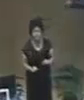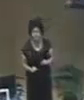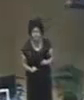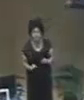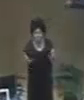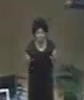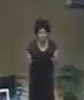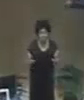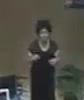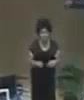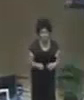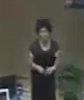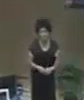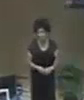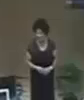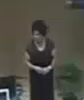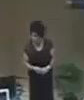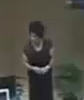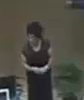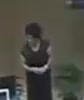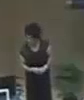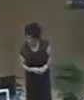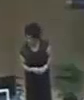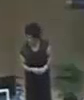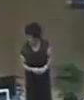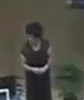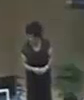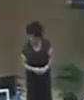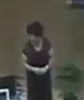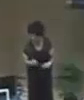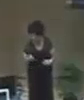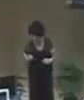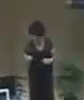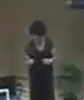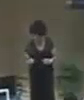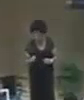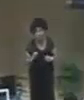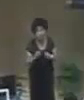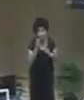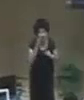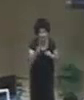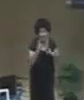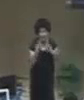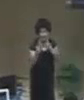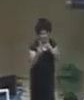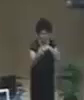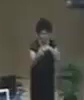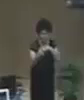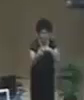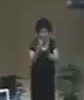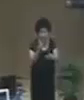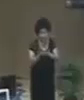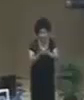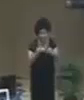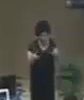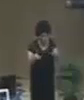but it shows them we care. It shows them we've listened to them, and so they're willing to then give us more feedback next time. So if you want to get your online evaluations